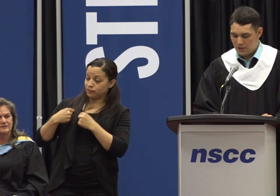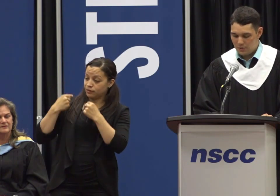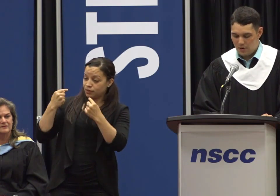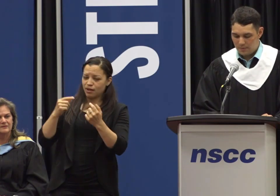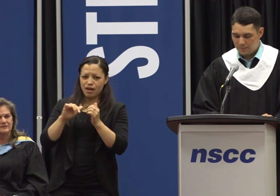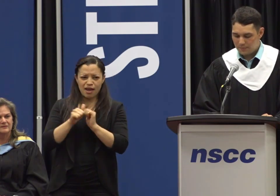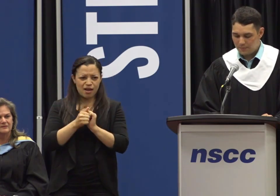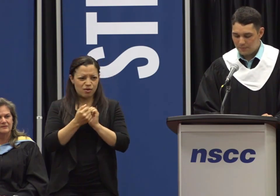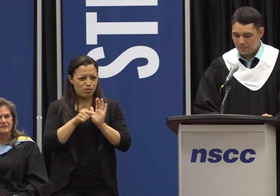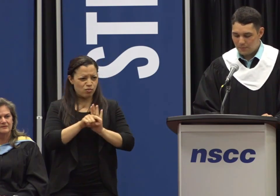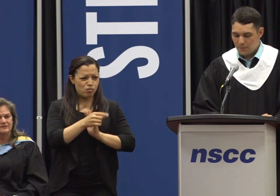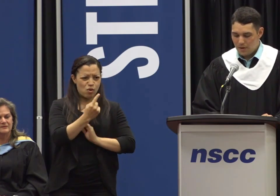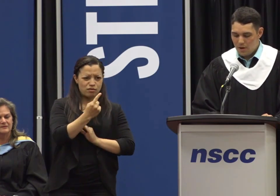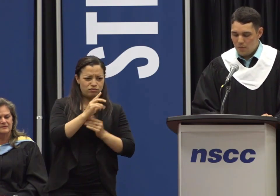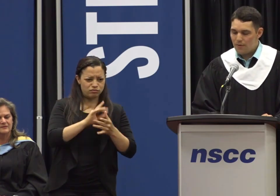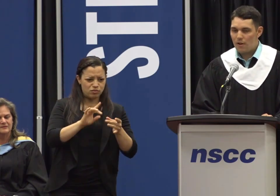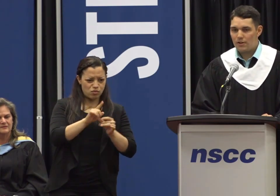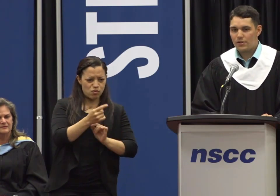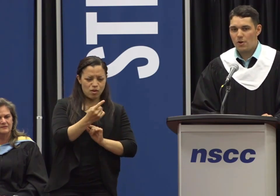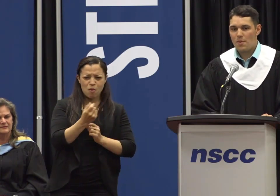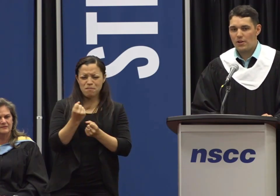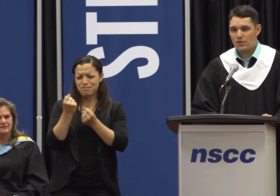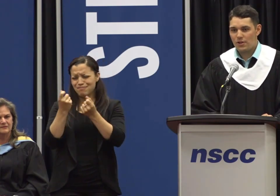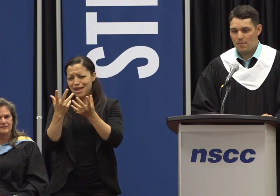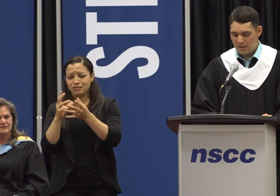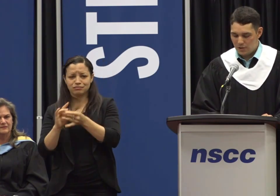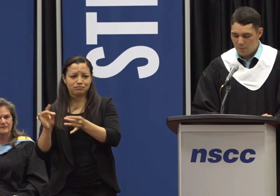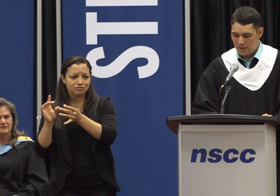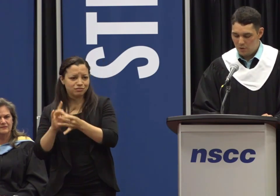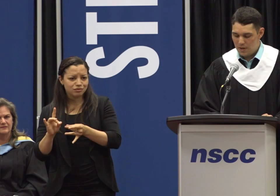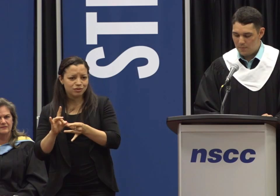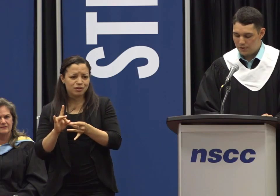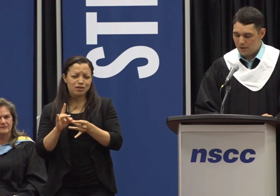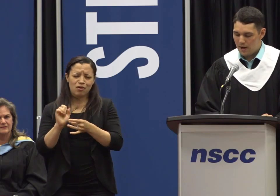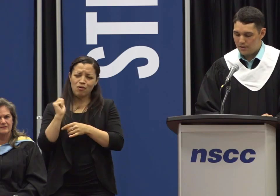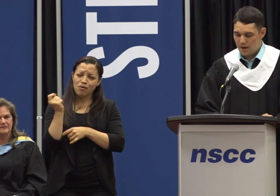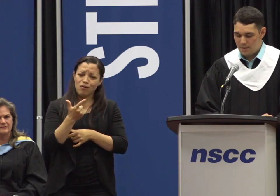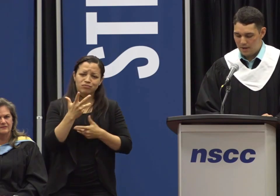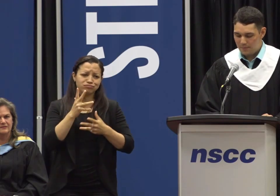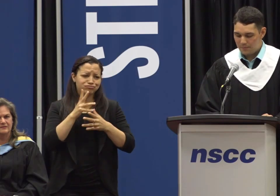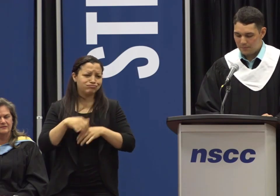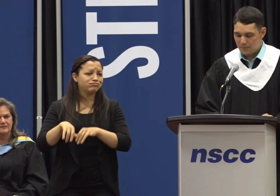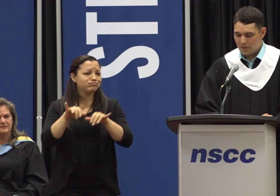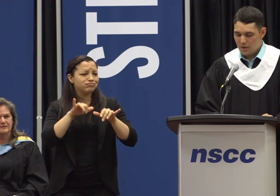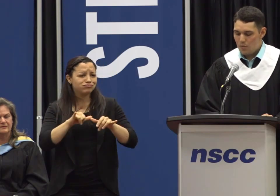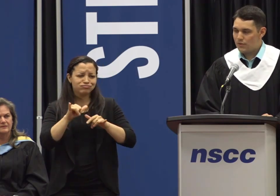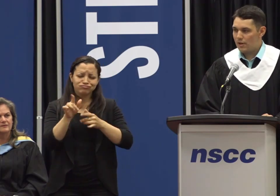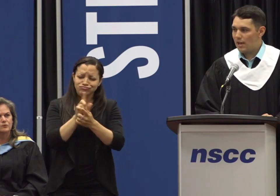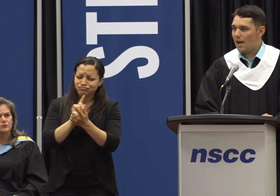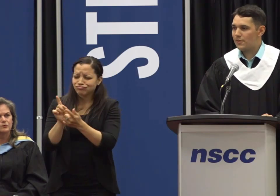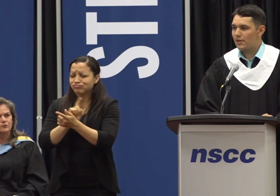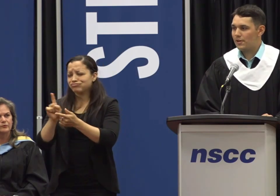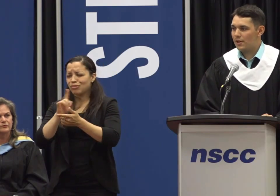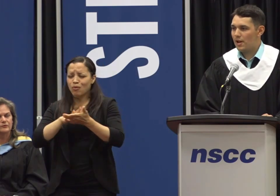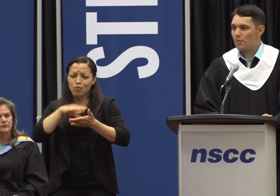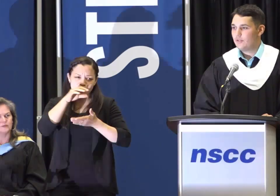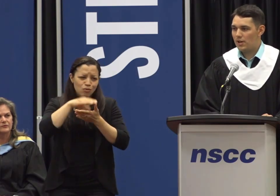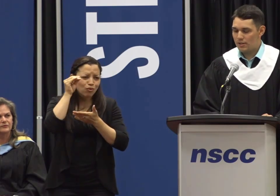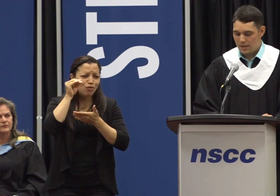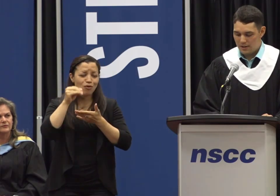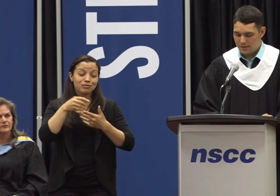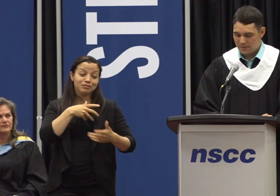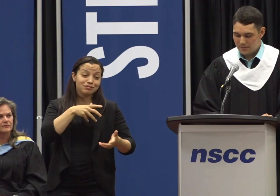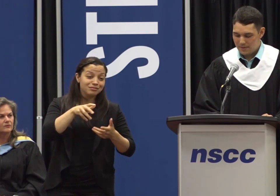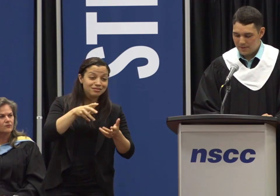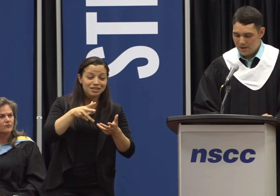possibly pick just one? We've all learned so much and met so many new people during our time here. We've shared laughter and we've